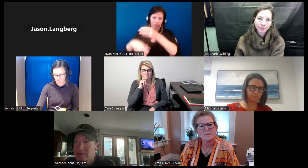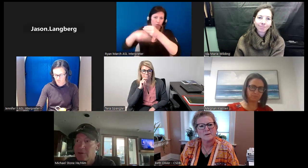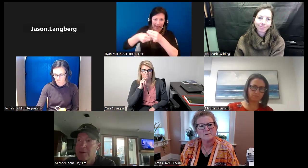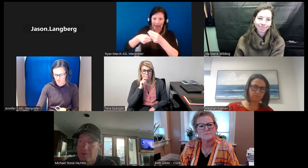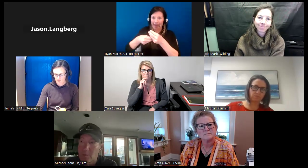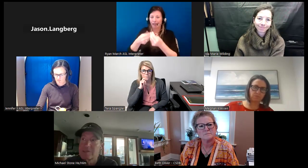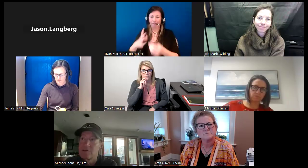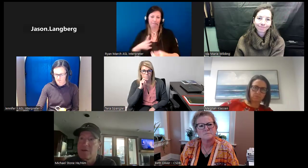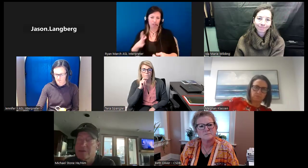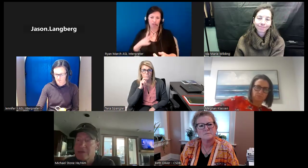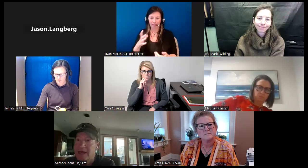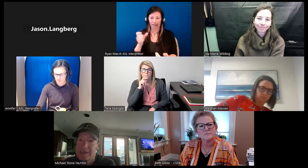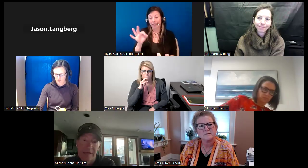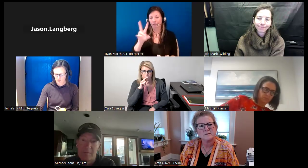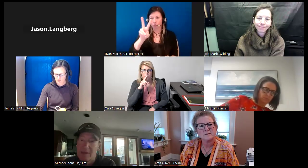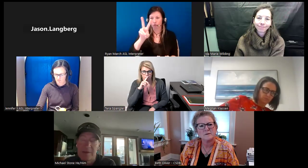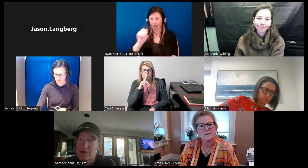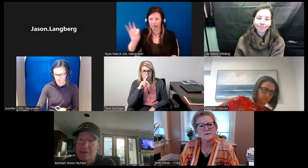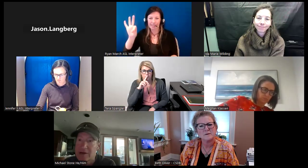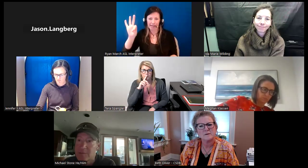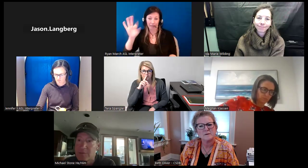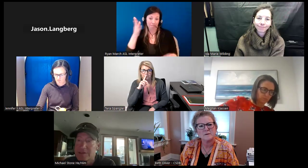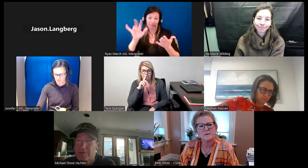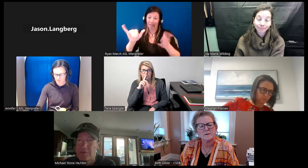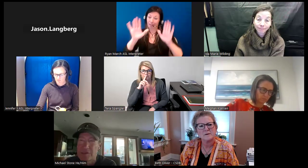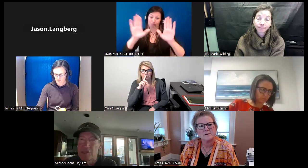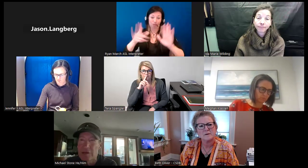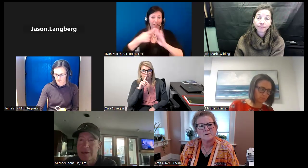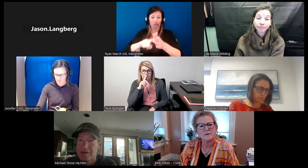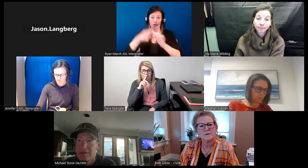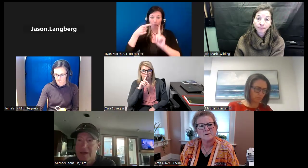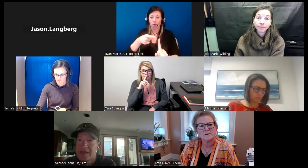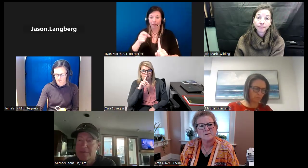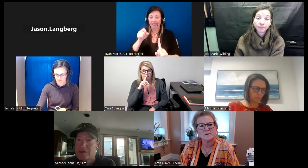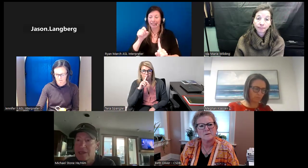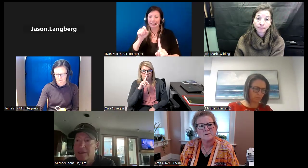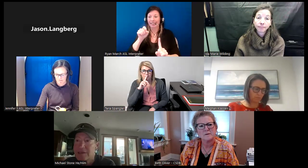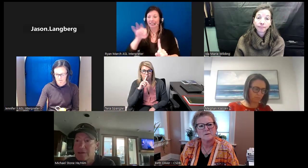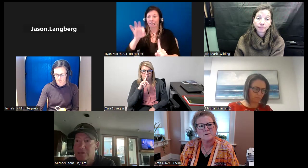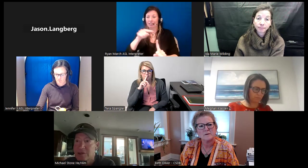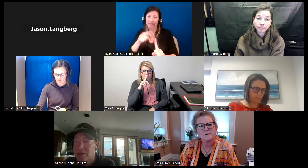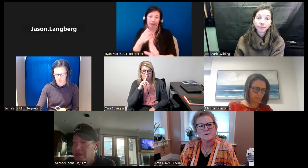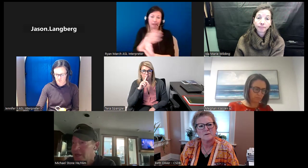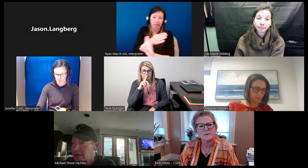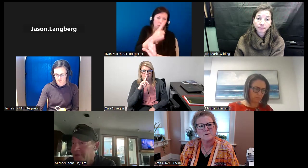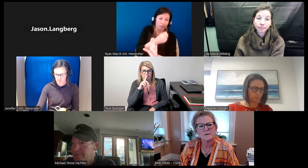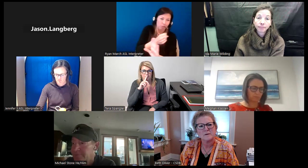point, and if it was 2009, that might be a great starting place, even if it's circa that, give or take a year or